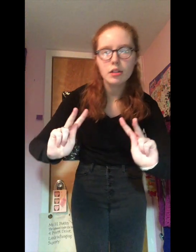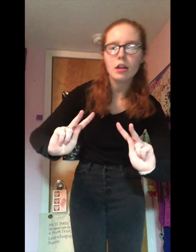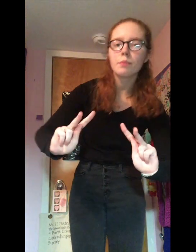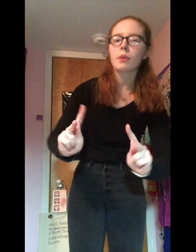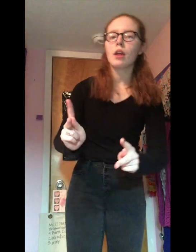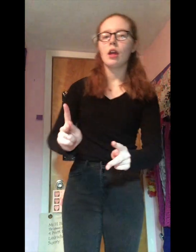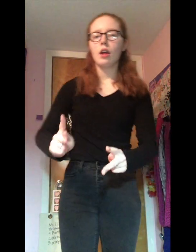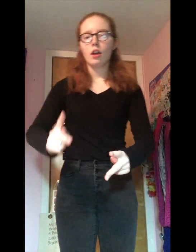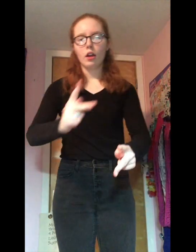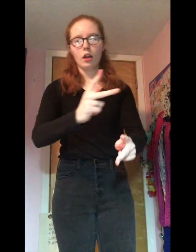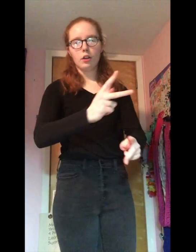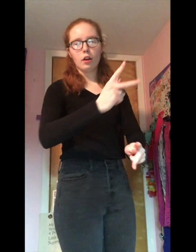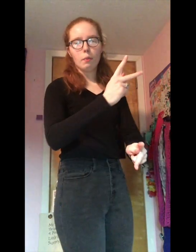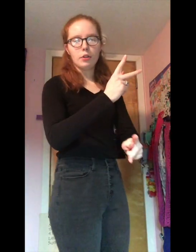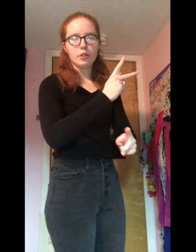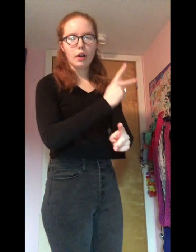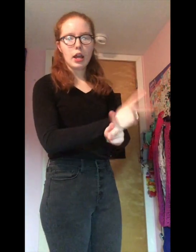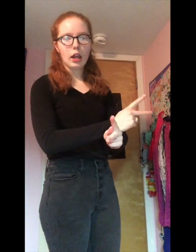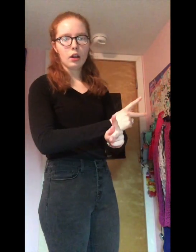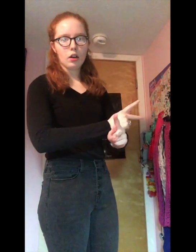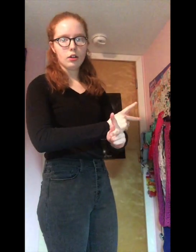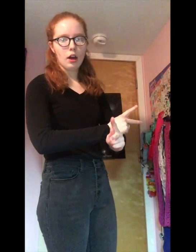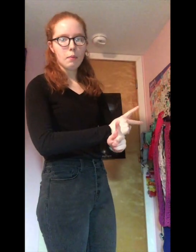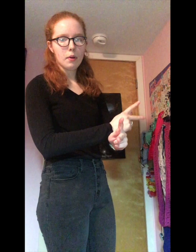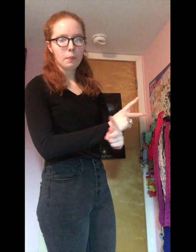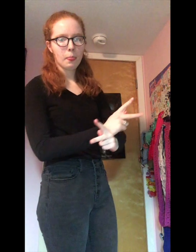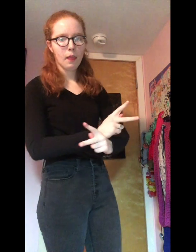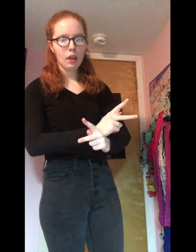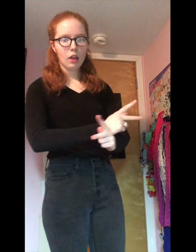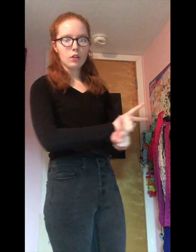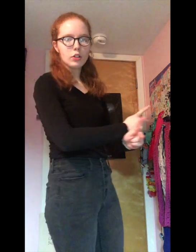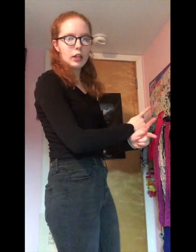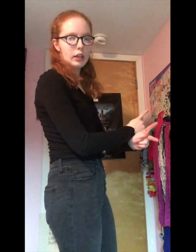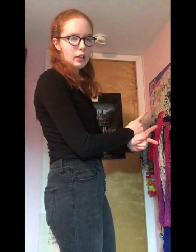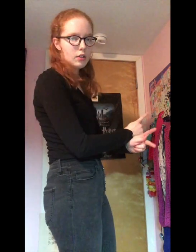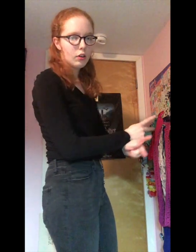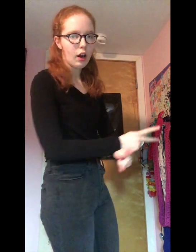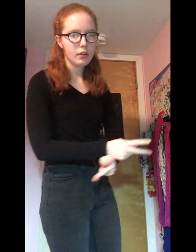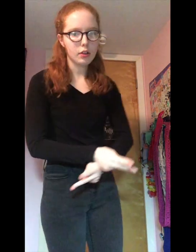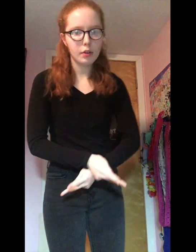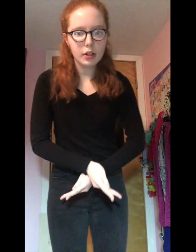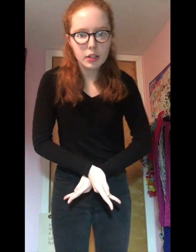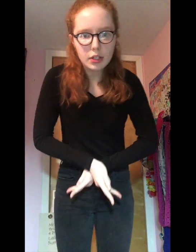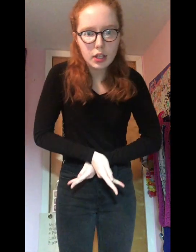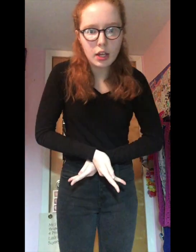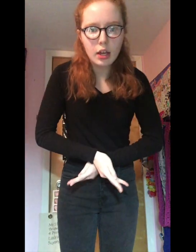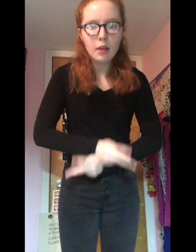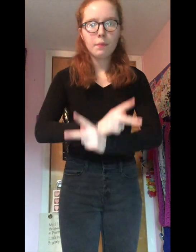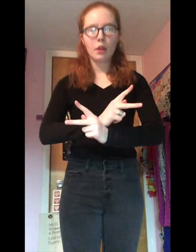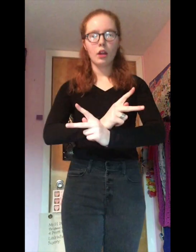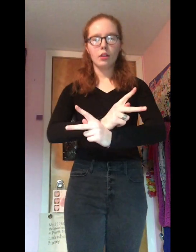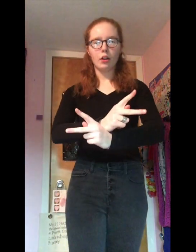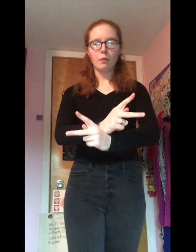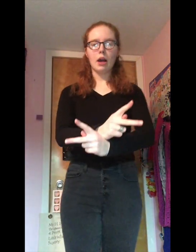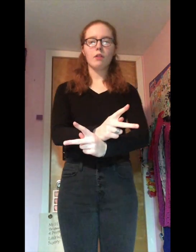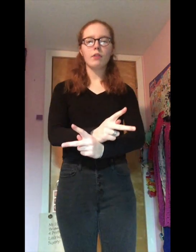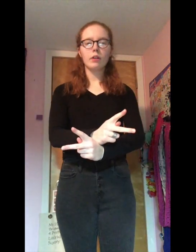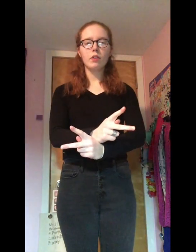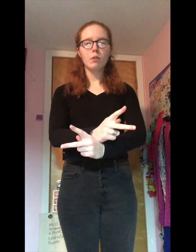ASL. You're going to put your right hand on top, just like this, cross at the wrists. They're going to be out in front of you,